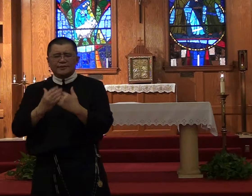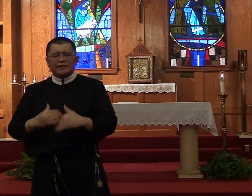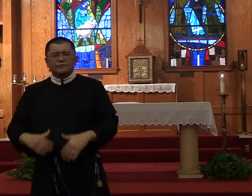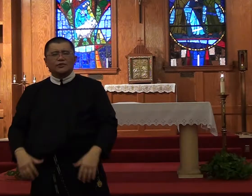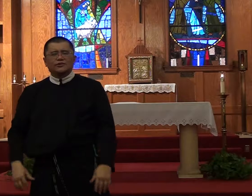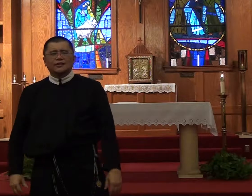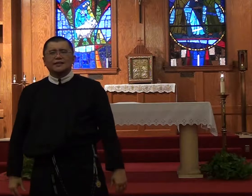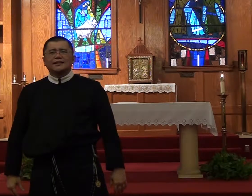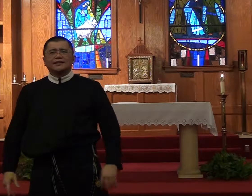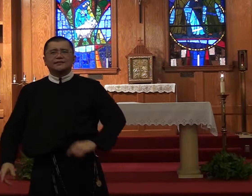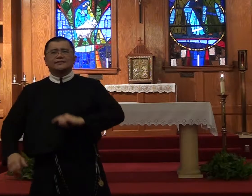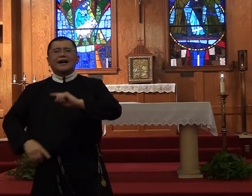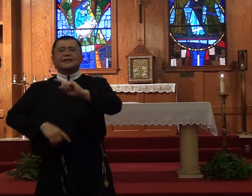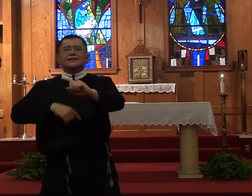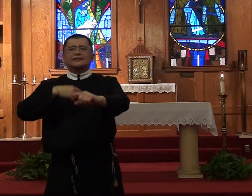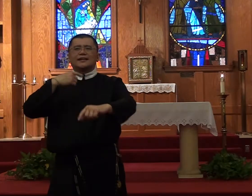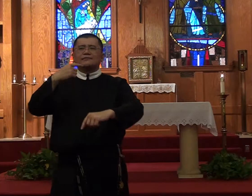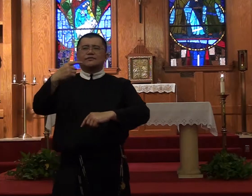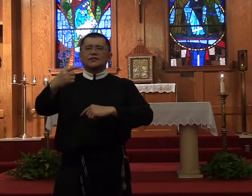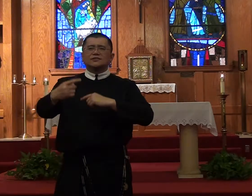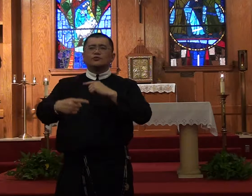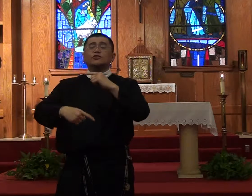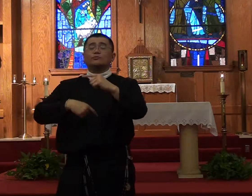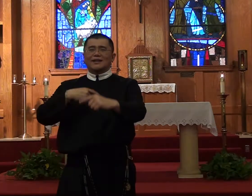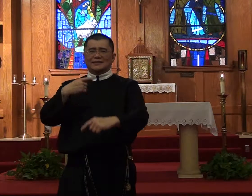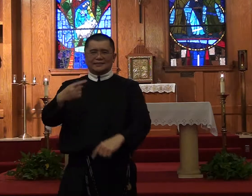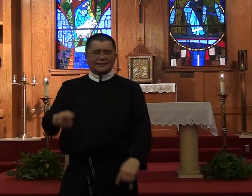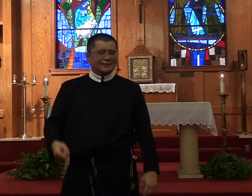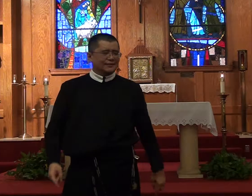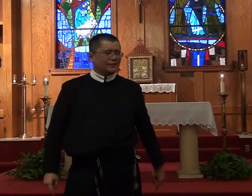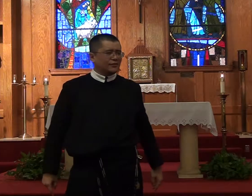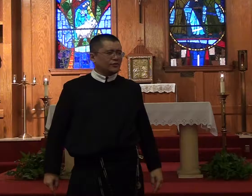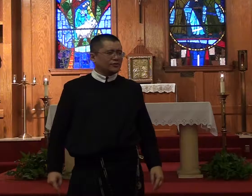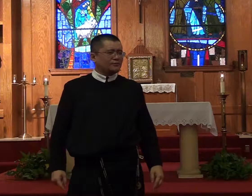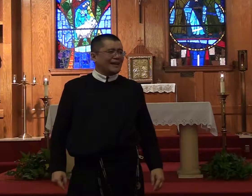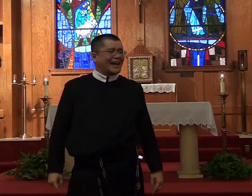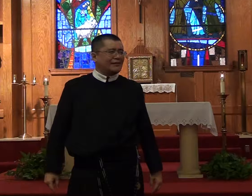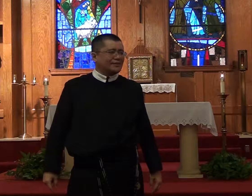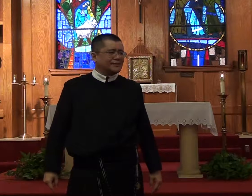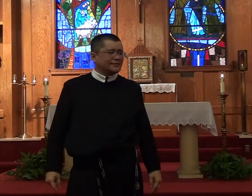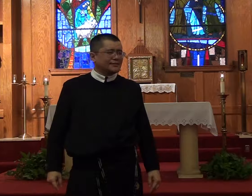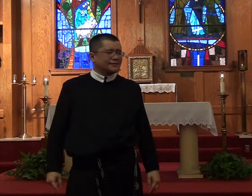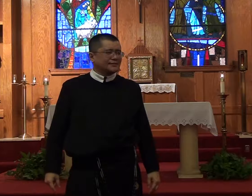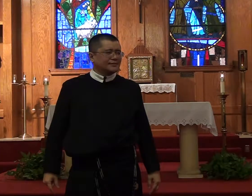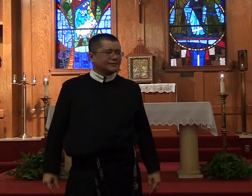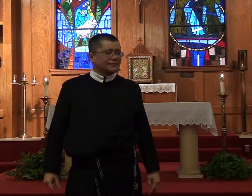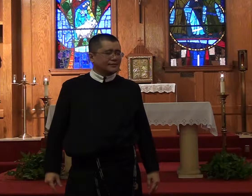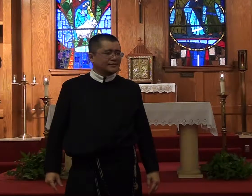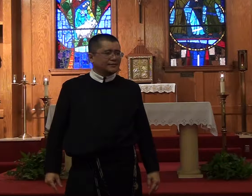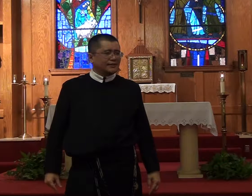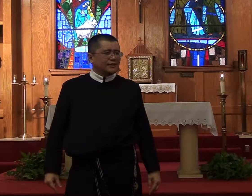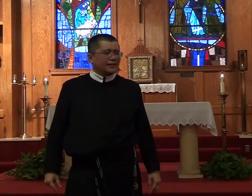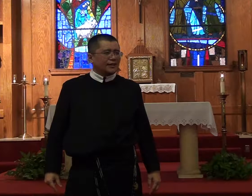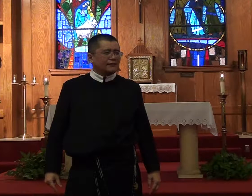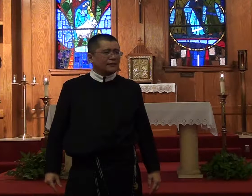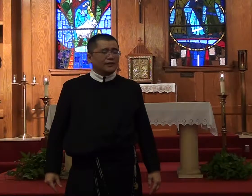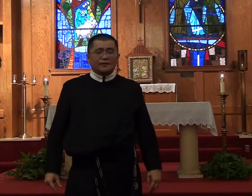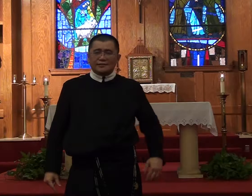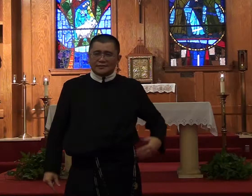without mercy. So that name of Jesus will replace all those bad habits. Now,